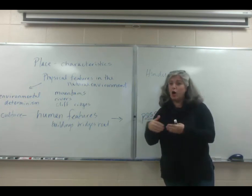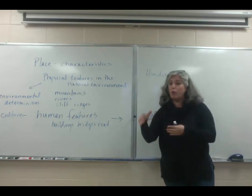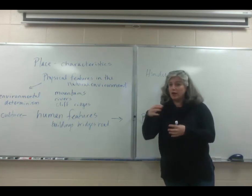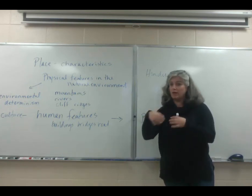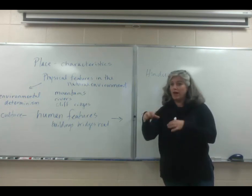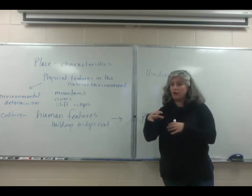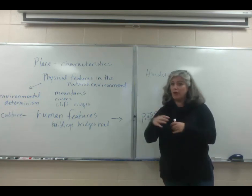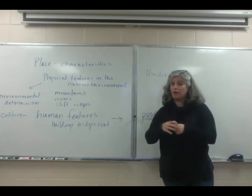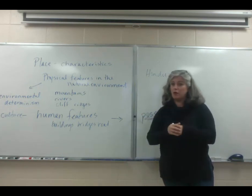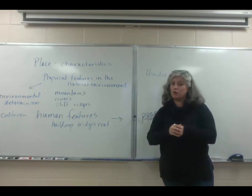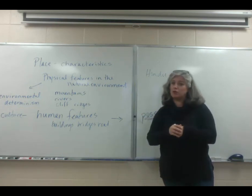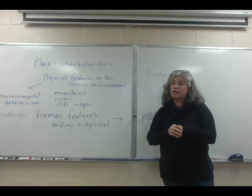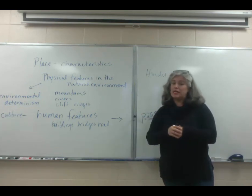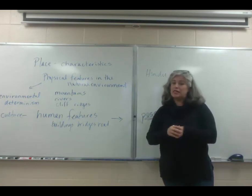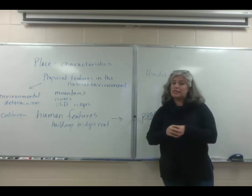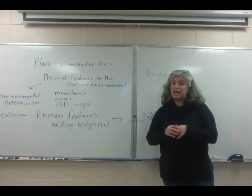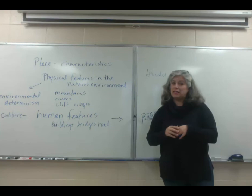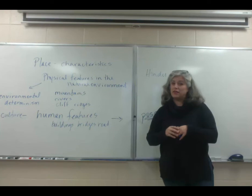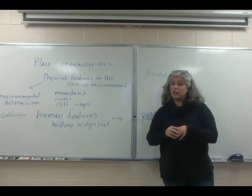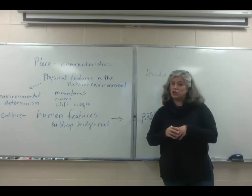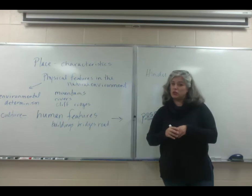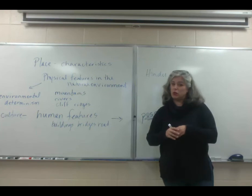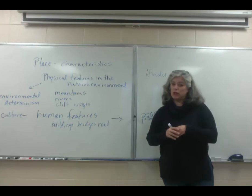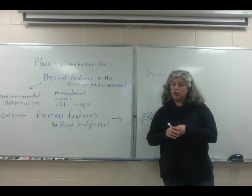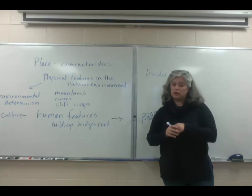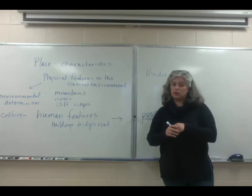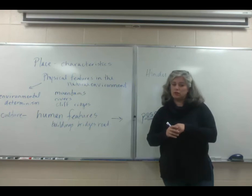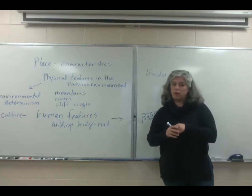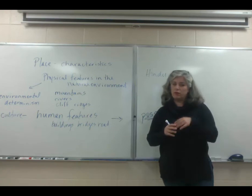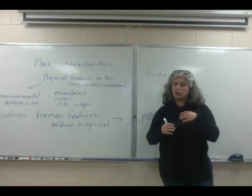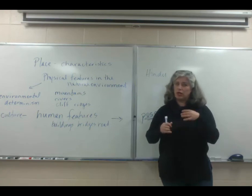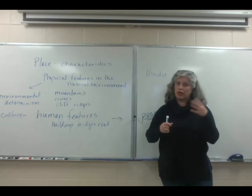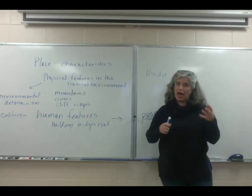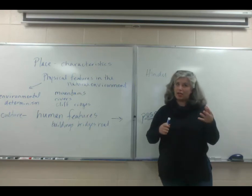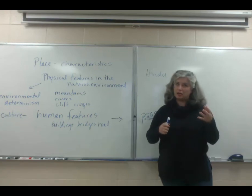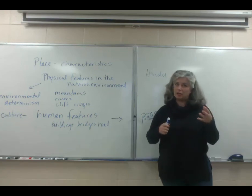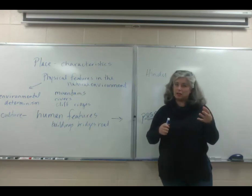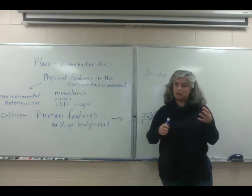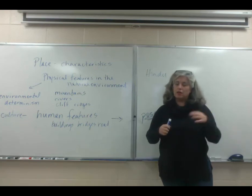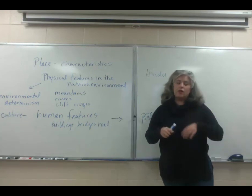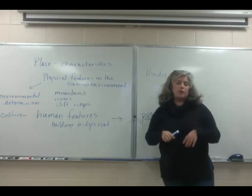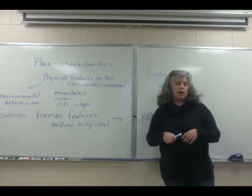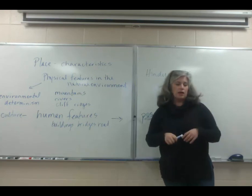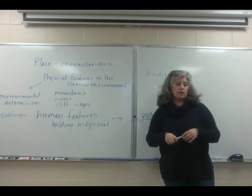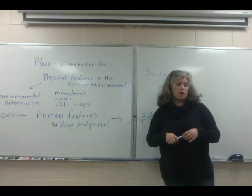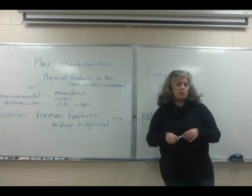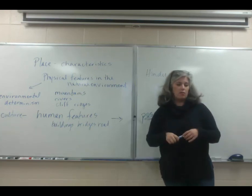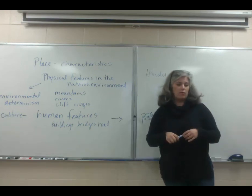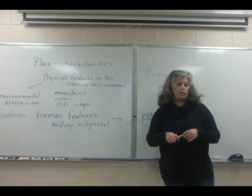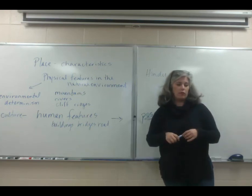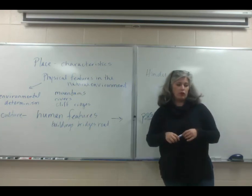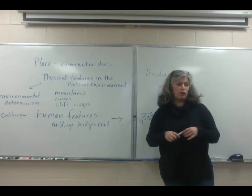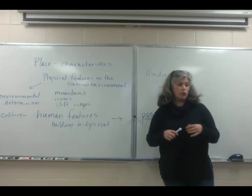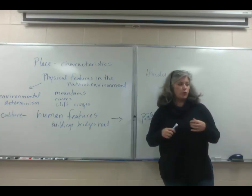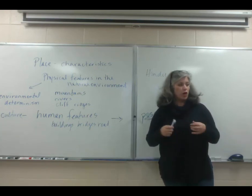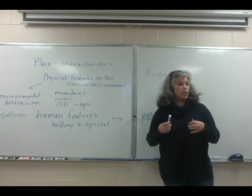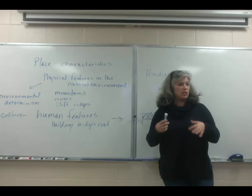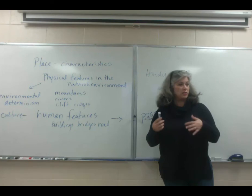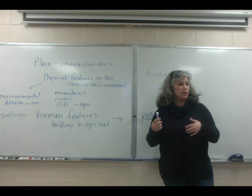we can evaluate those science fiction storylines. I'm mentioning that because your first project is going to be, you're